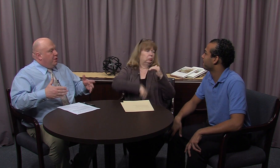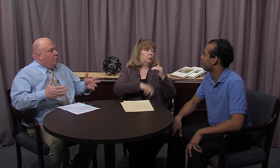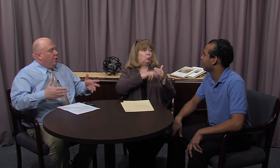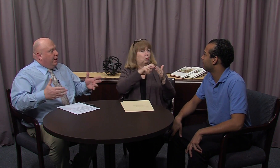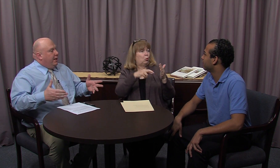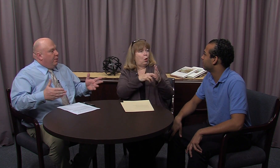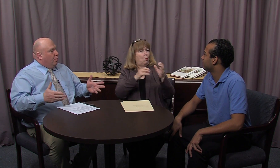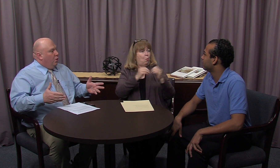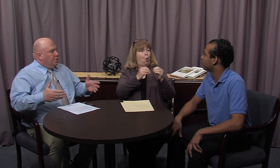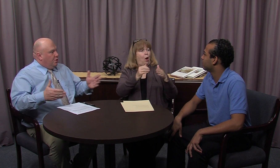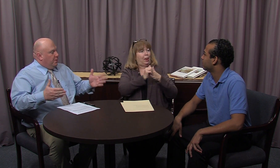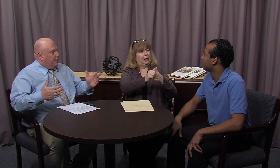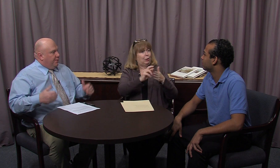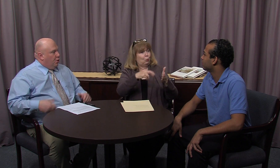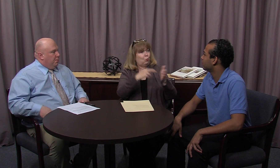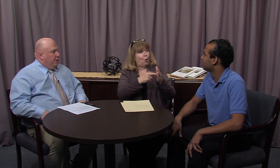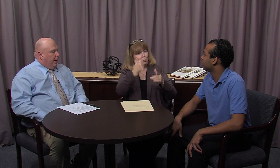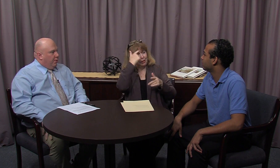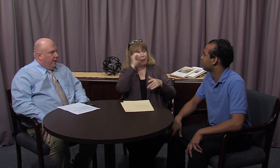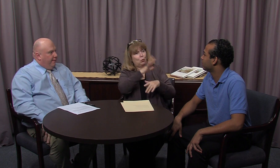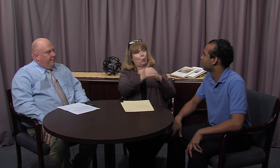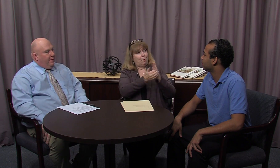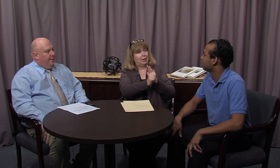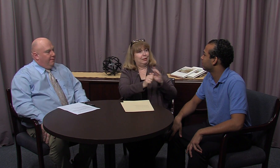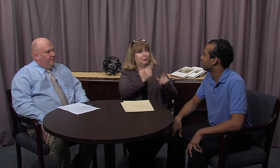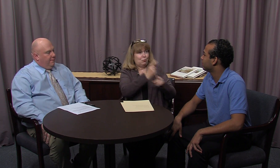more leading roles just because of your ability, right?